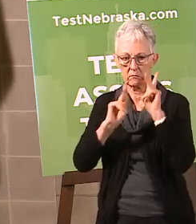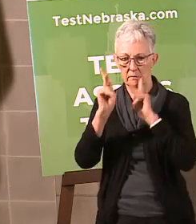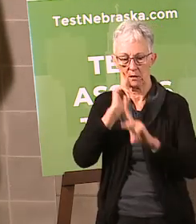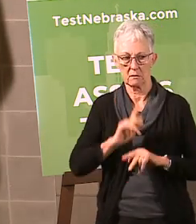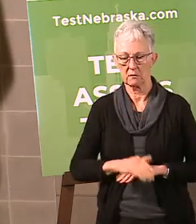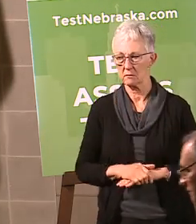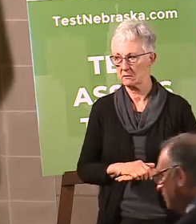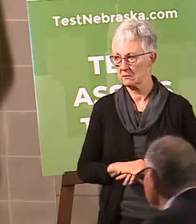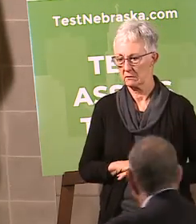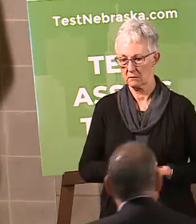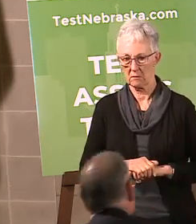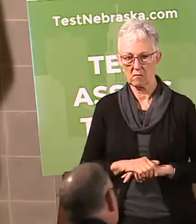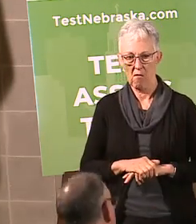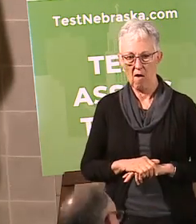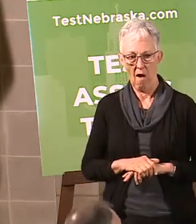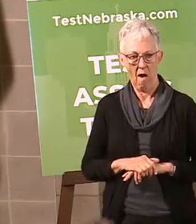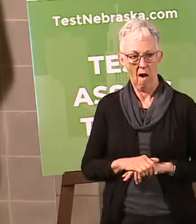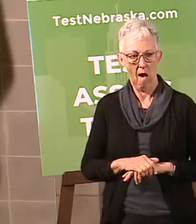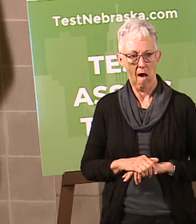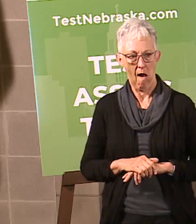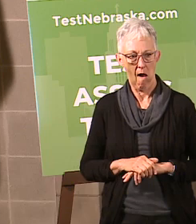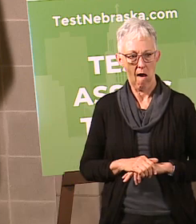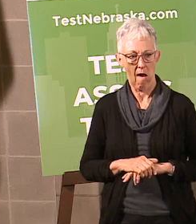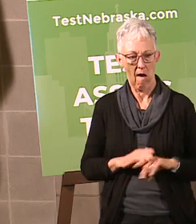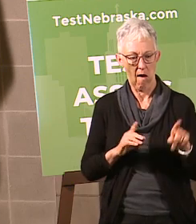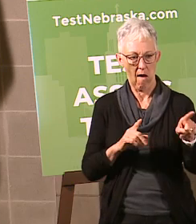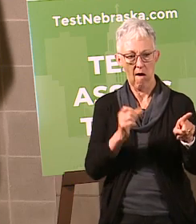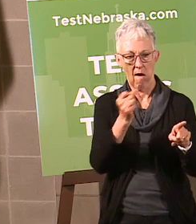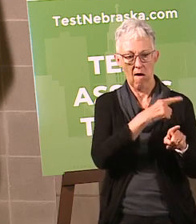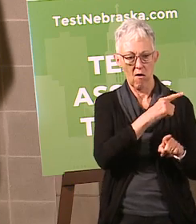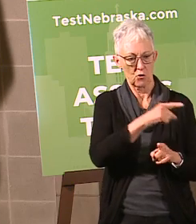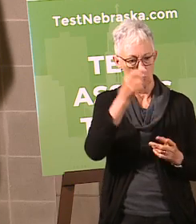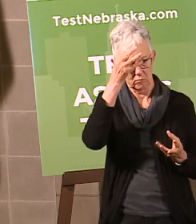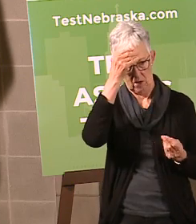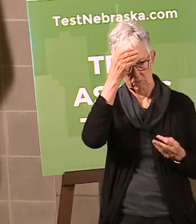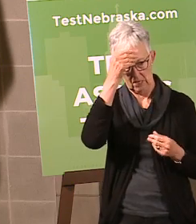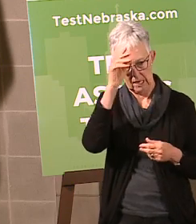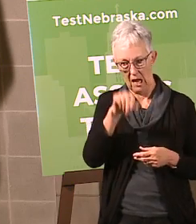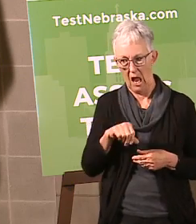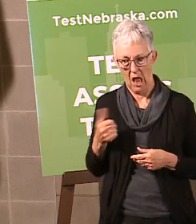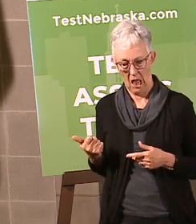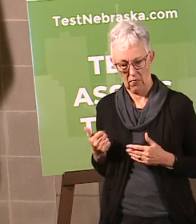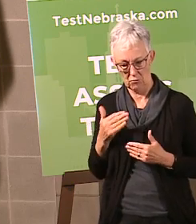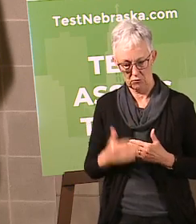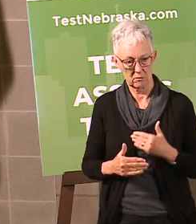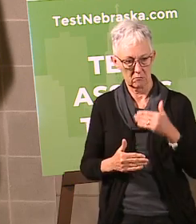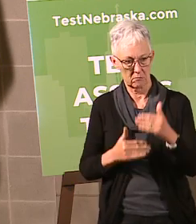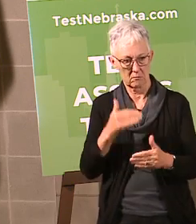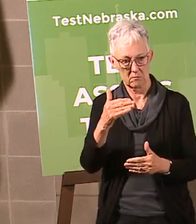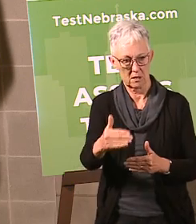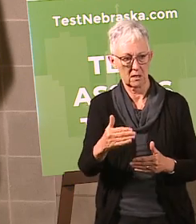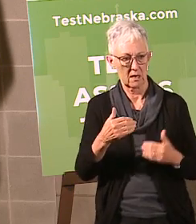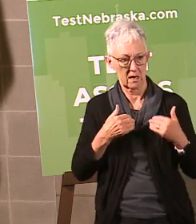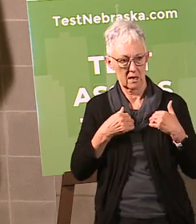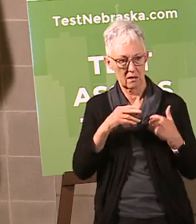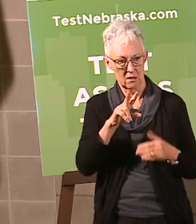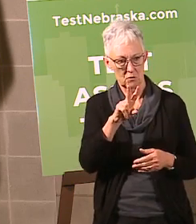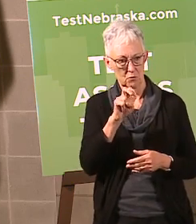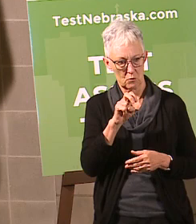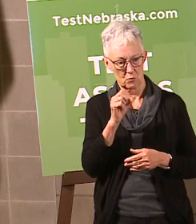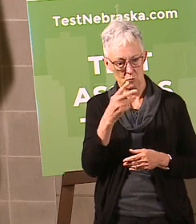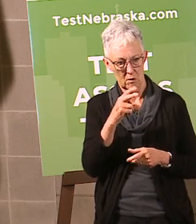Thank you, Dr. Aaron. Paul? Any other steps now that we've had 212 workers at the